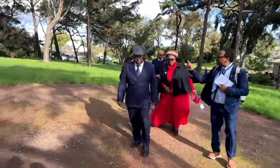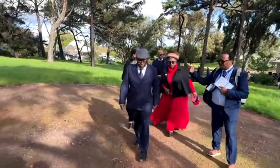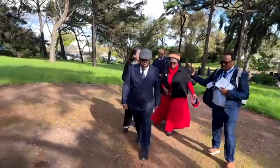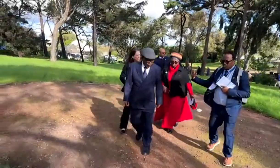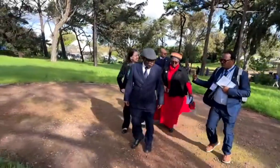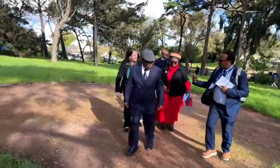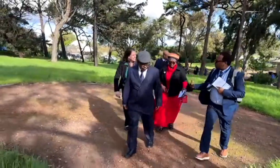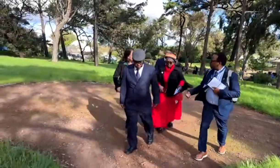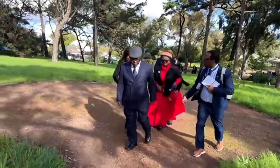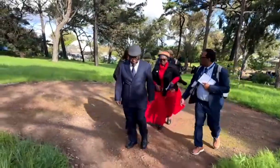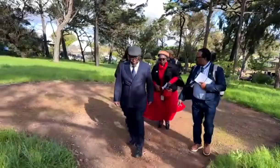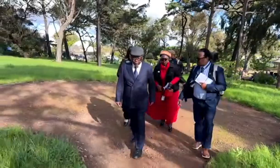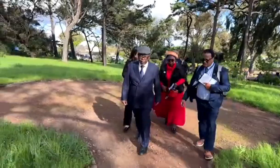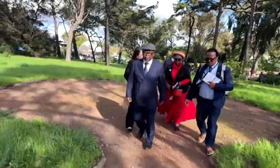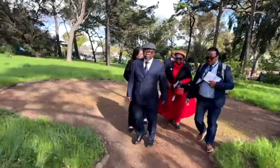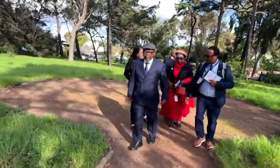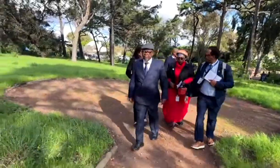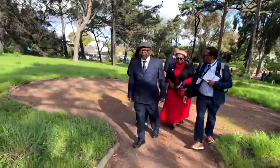keep going.